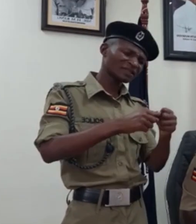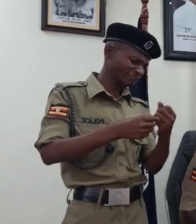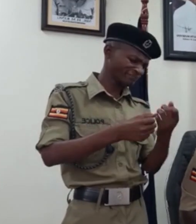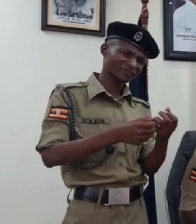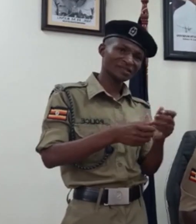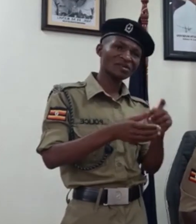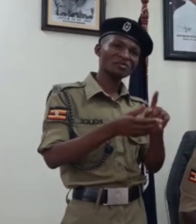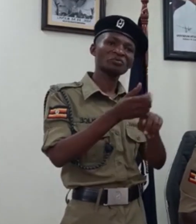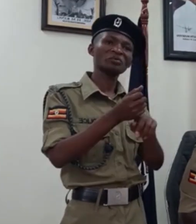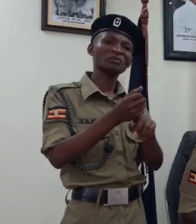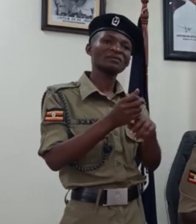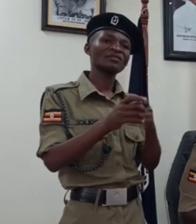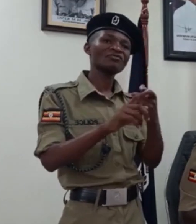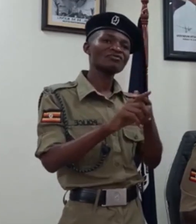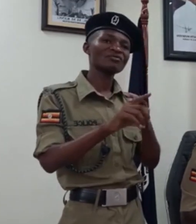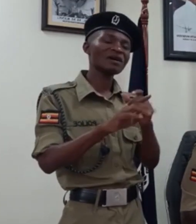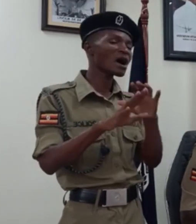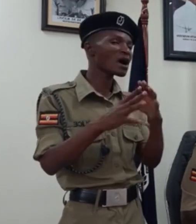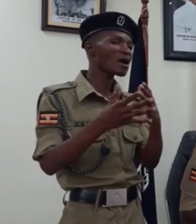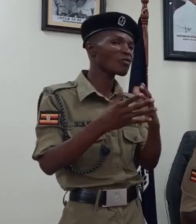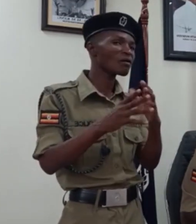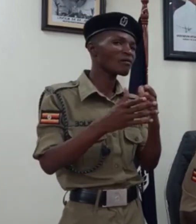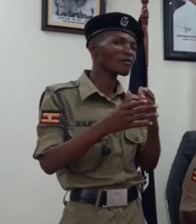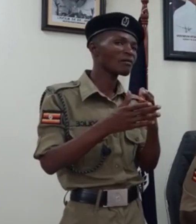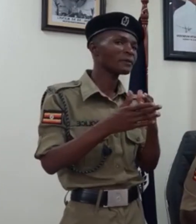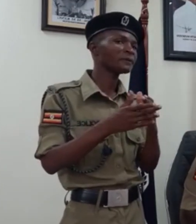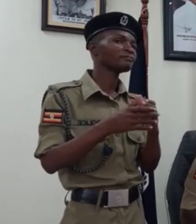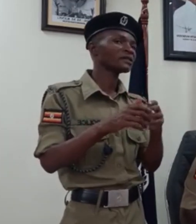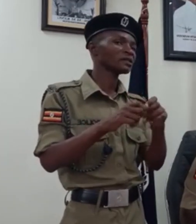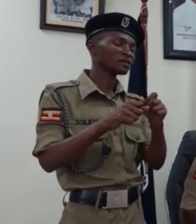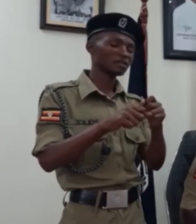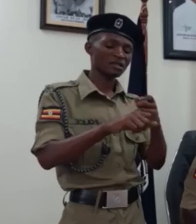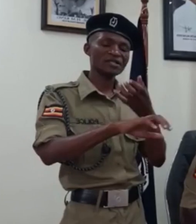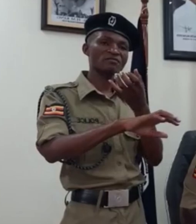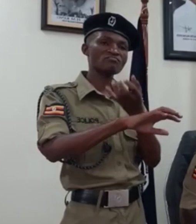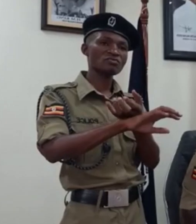ku nkomerero y'omwezi ogw'omusanvu.